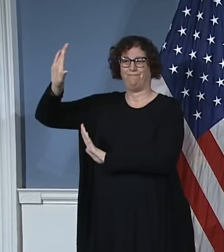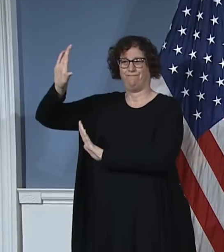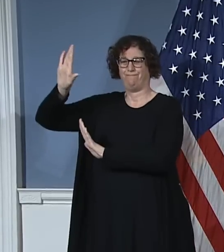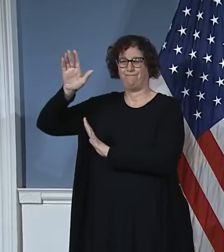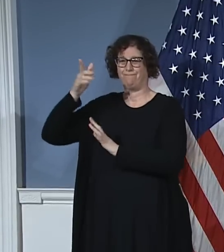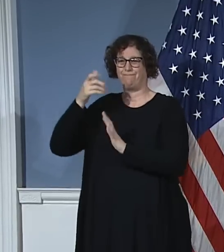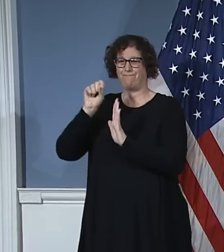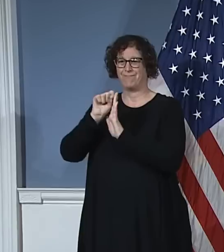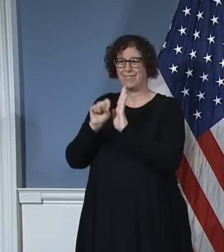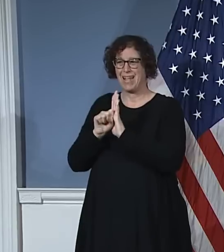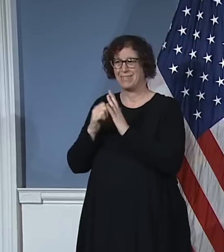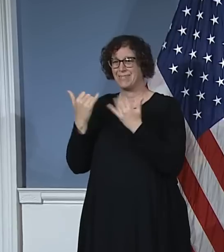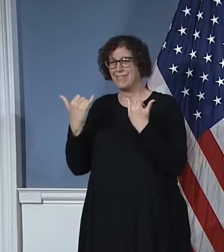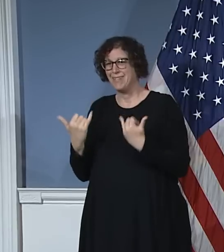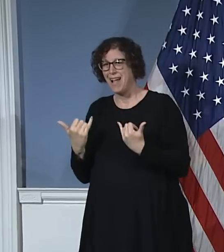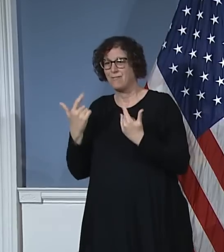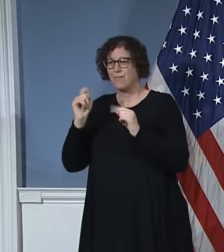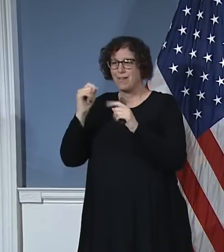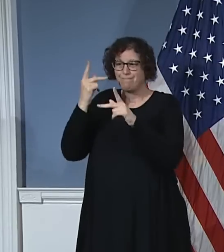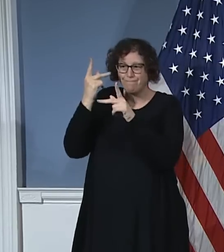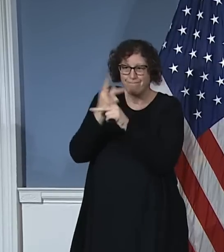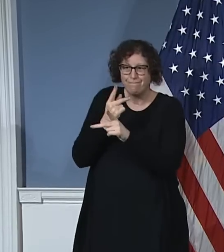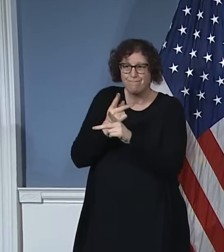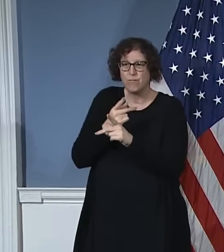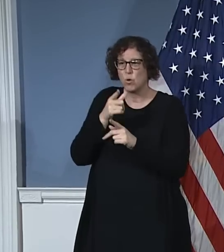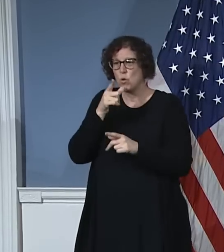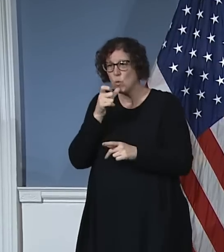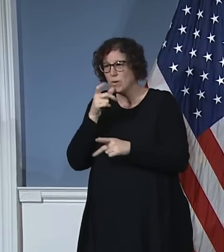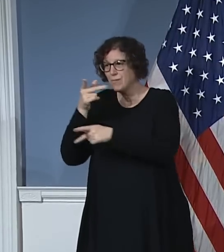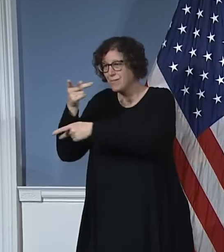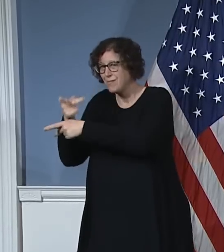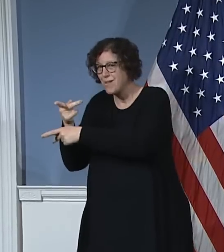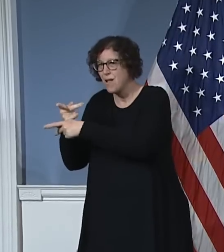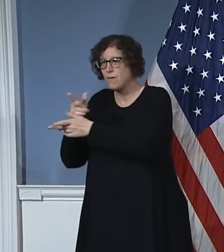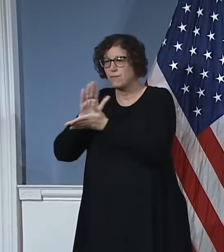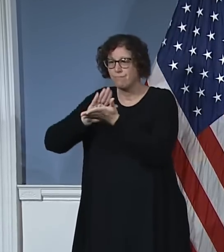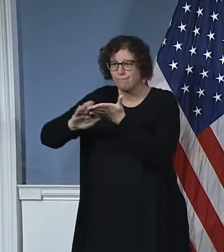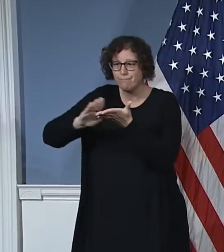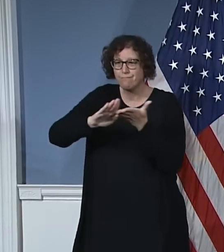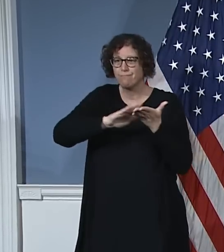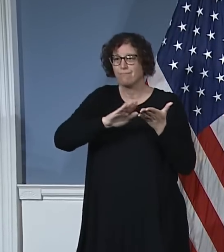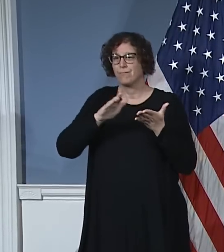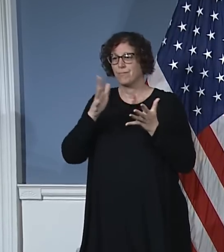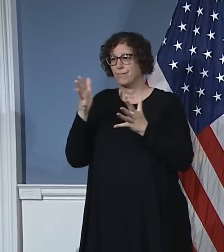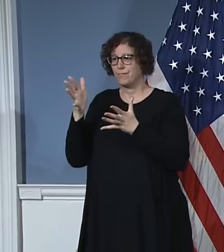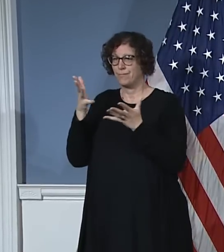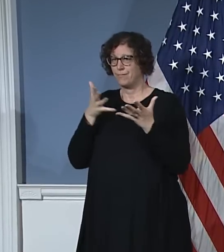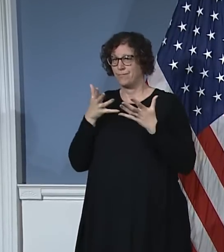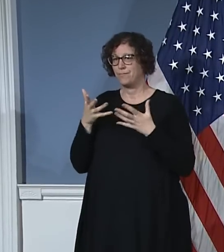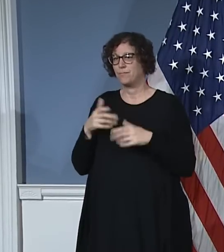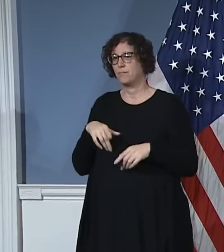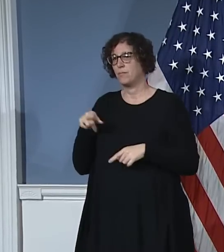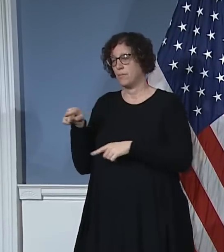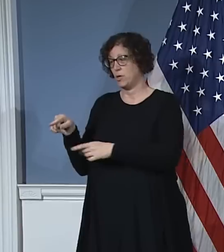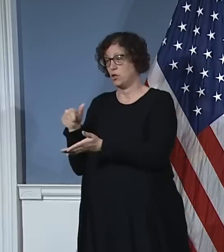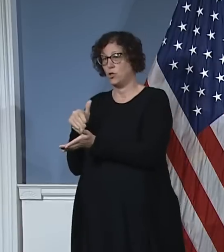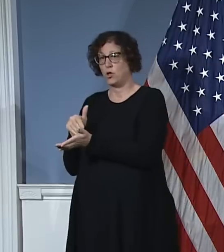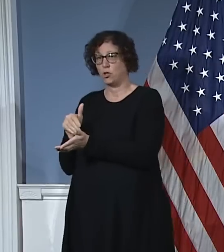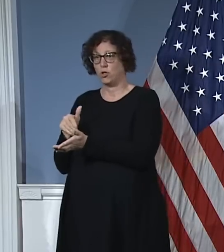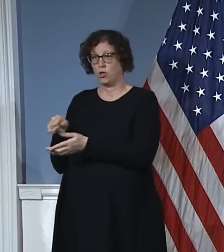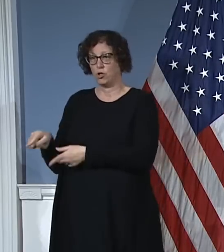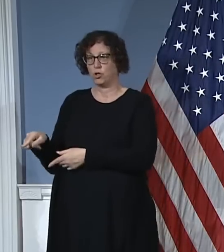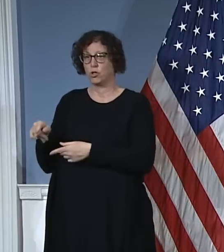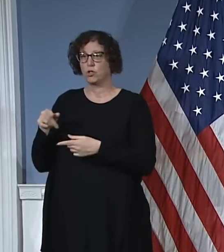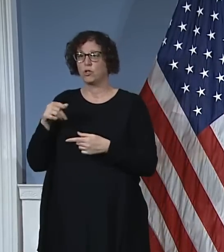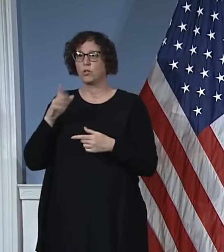do. But Dr. Barbeau does try and stay in regular touch with the state health commissioner, Dr. Zucker. On this question, are you